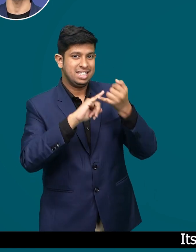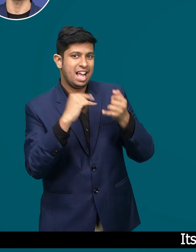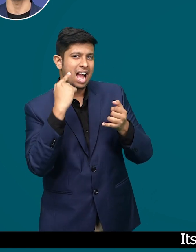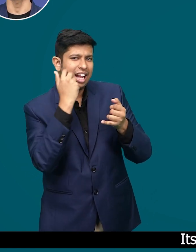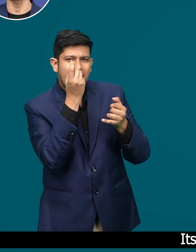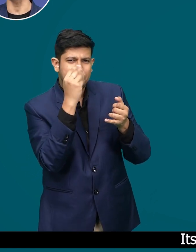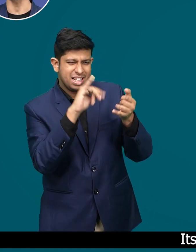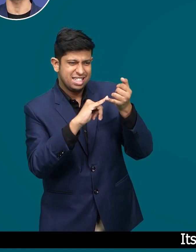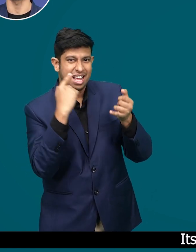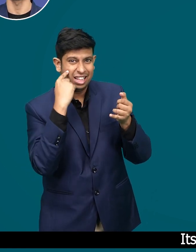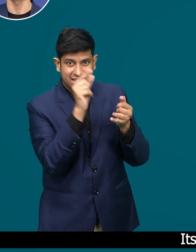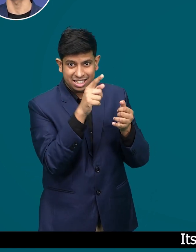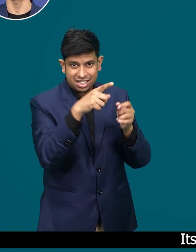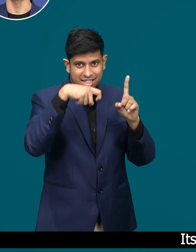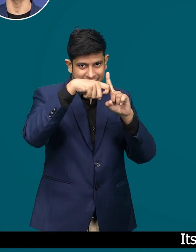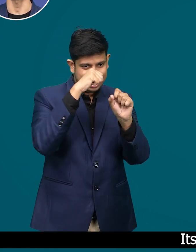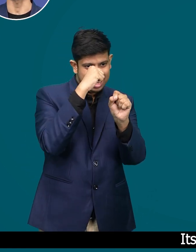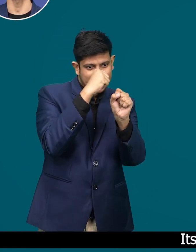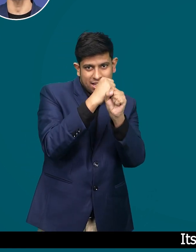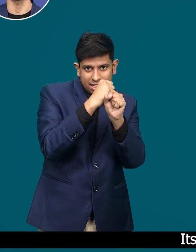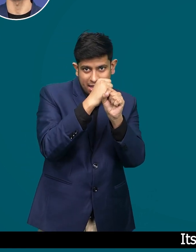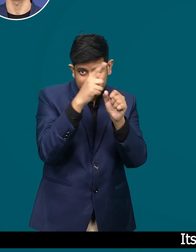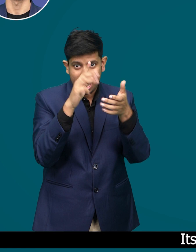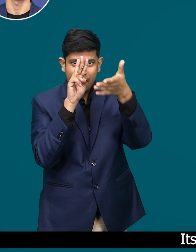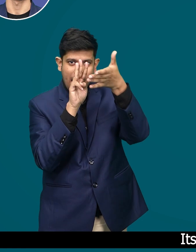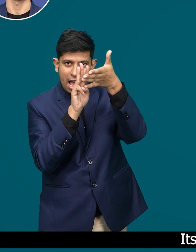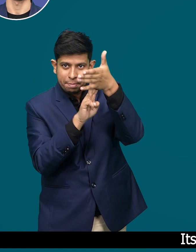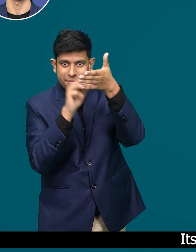SI unit is kg meter to the power of -3.